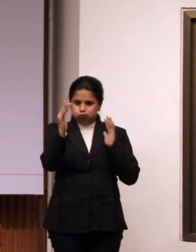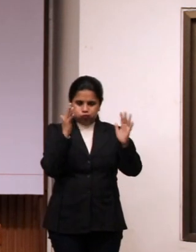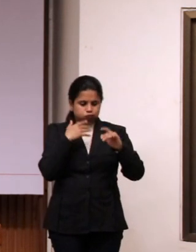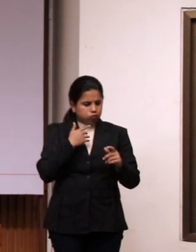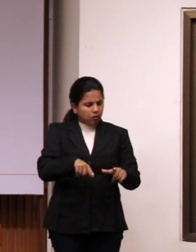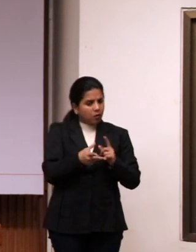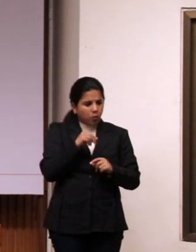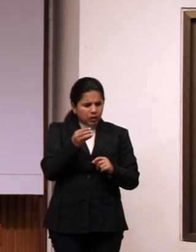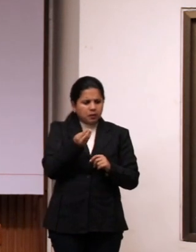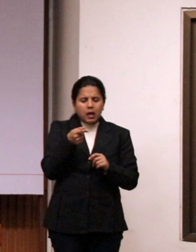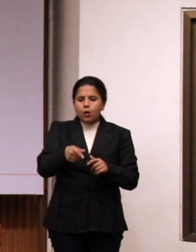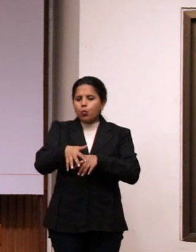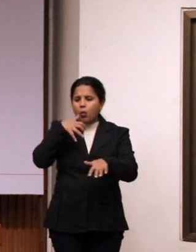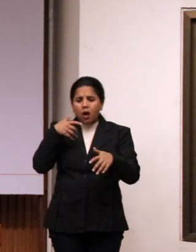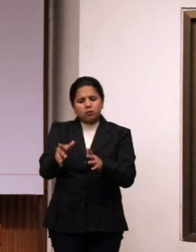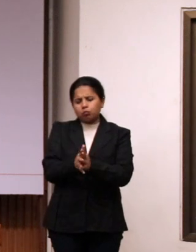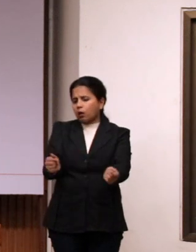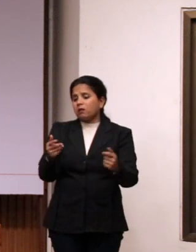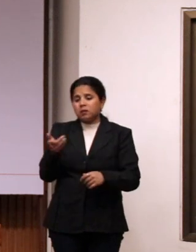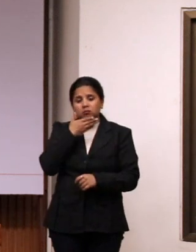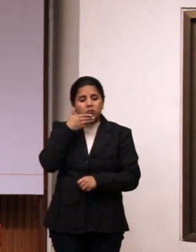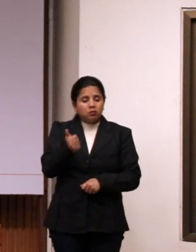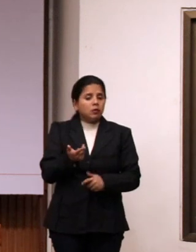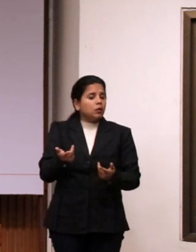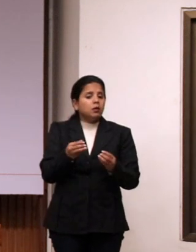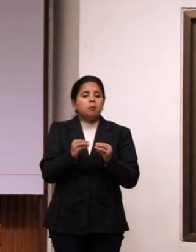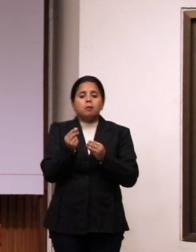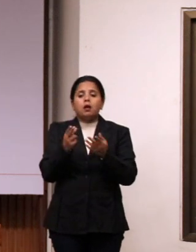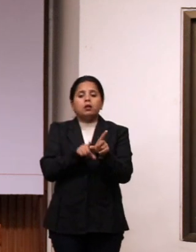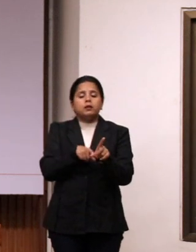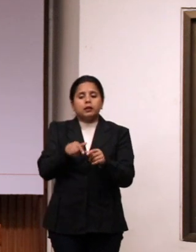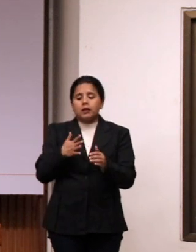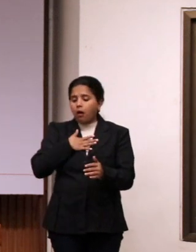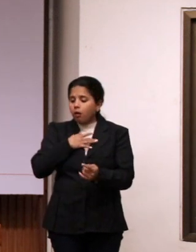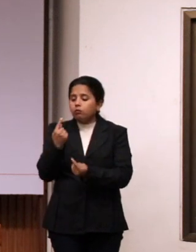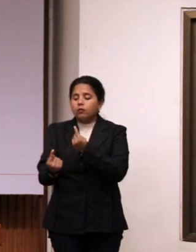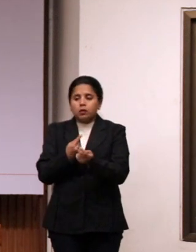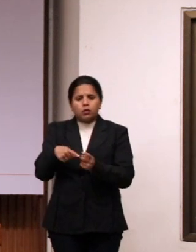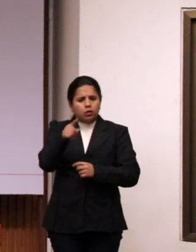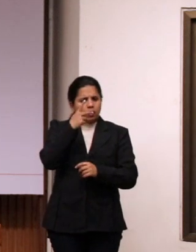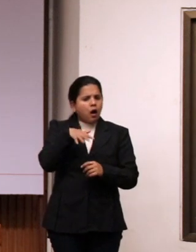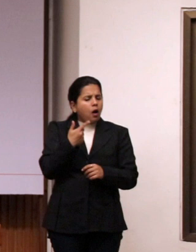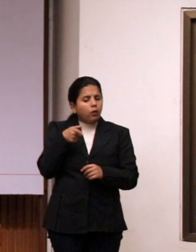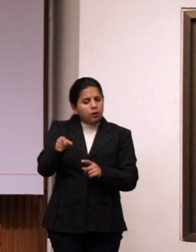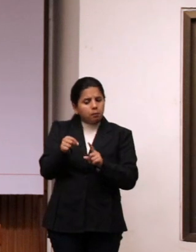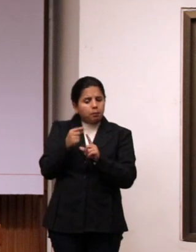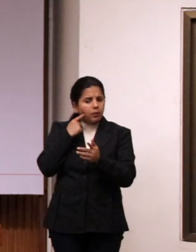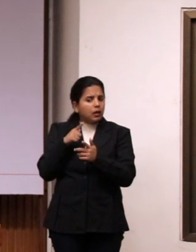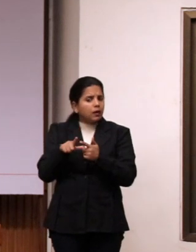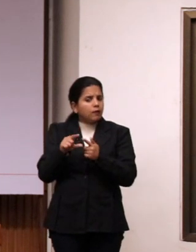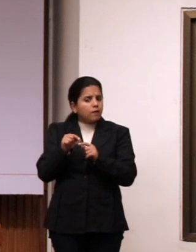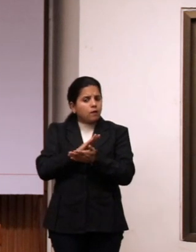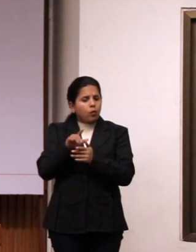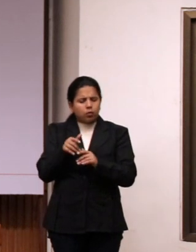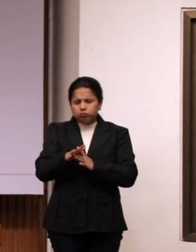actual extinction of any wild animal? Best example would be burning grassland. If you see it, that how Prosopis juliflora has created such a